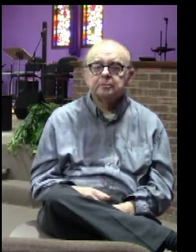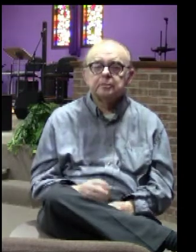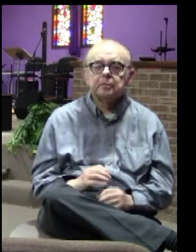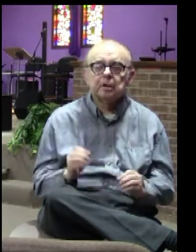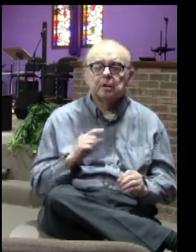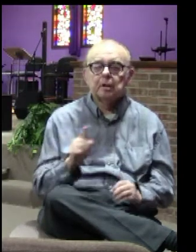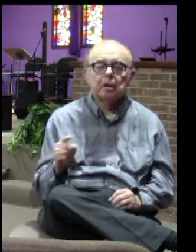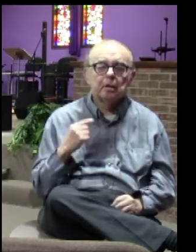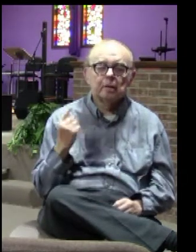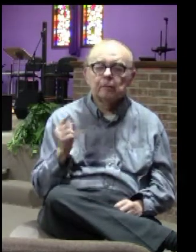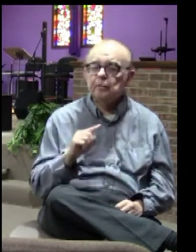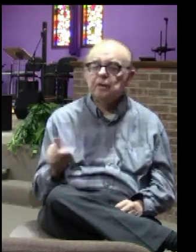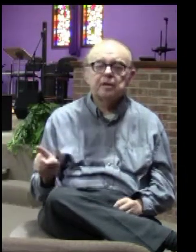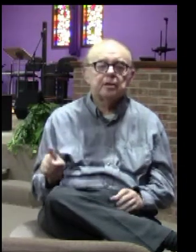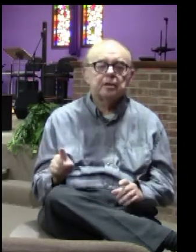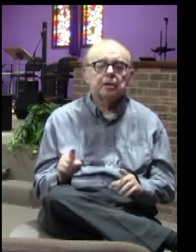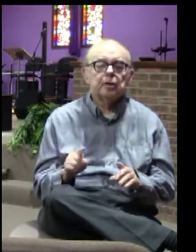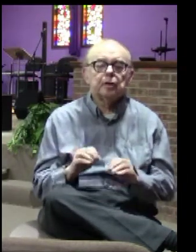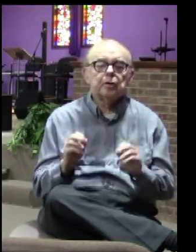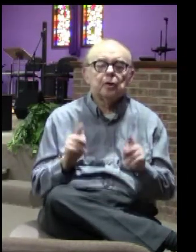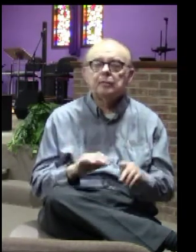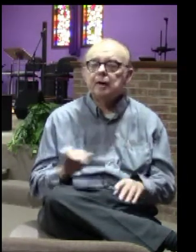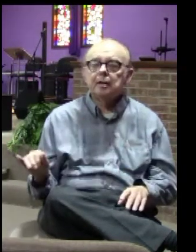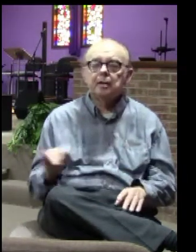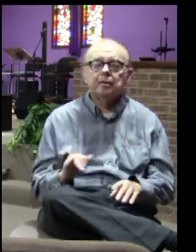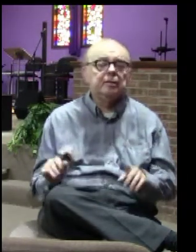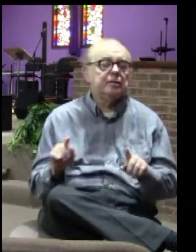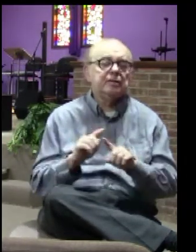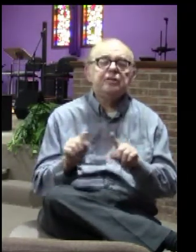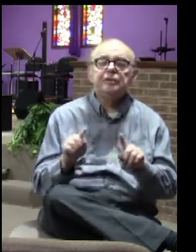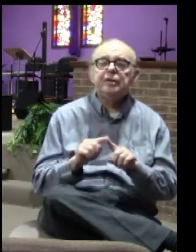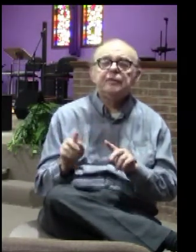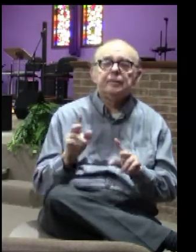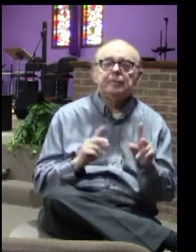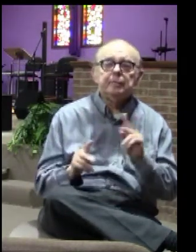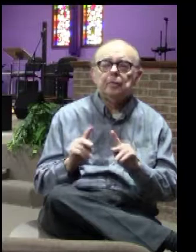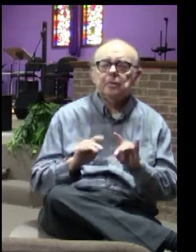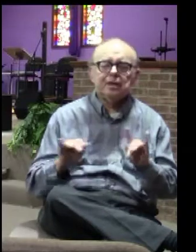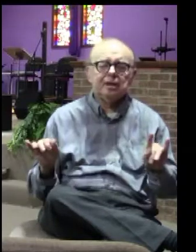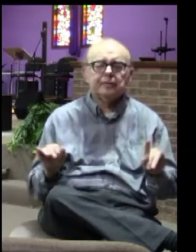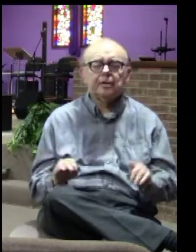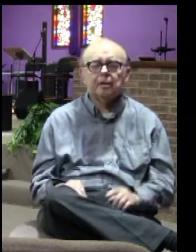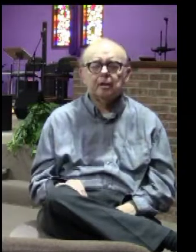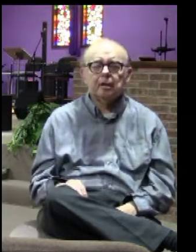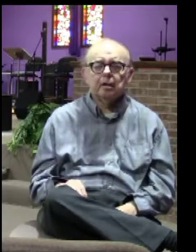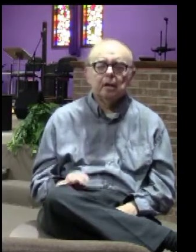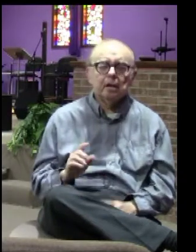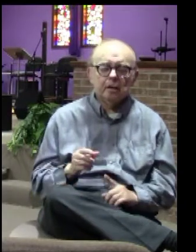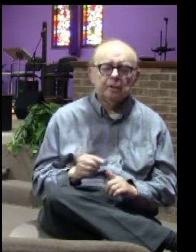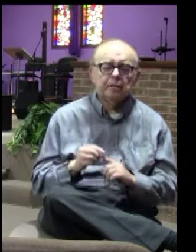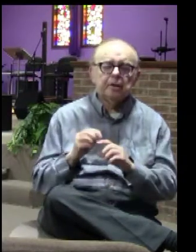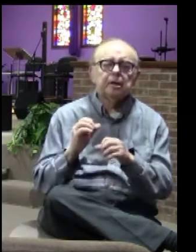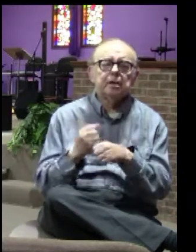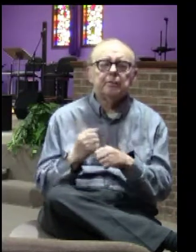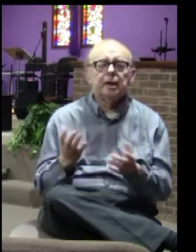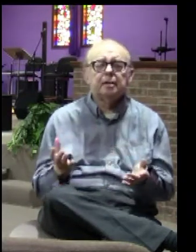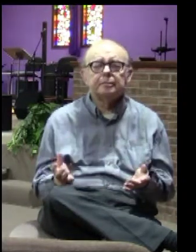None of you are the same. You're totally different. You're uniquely